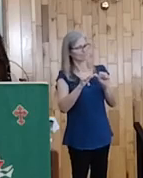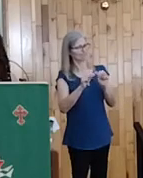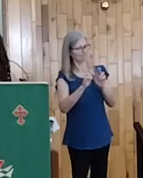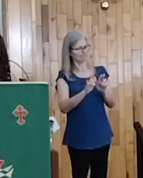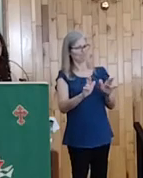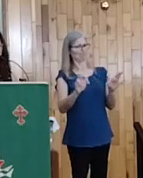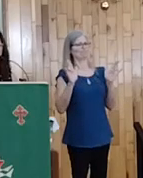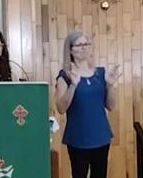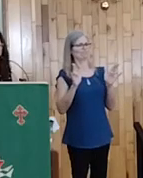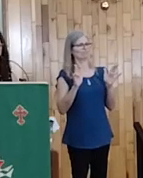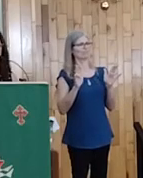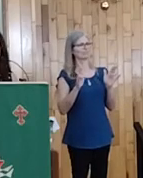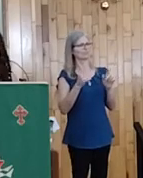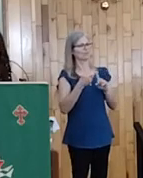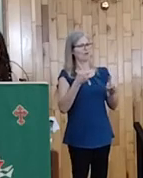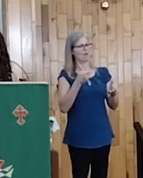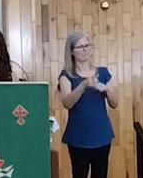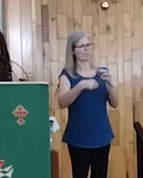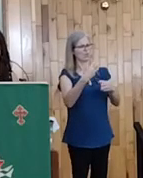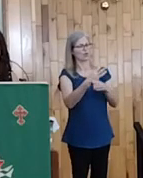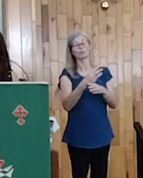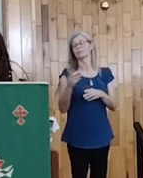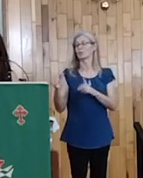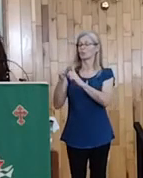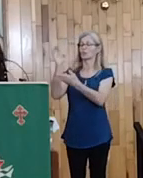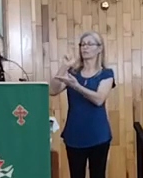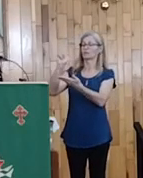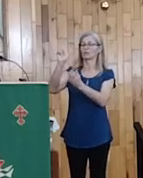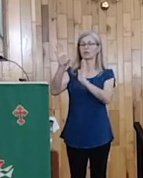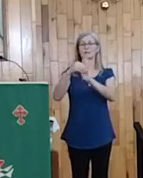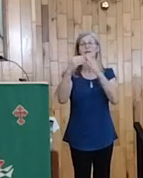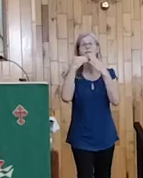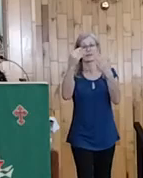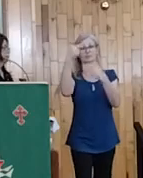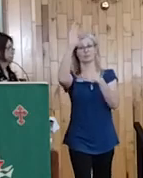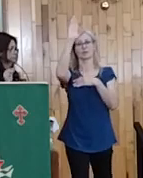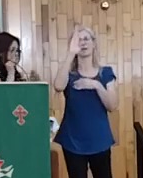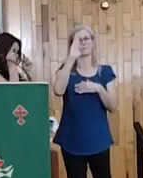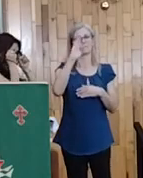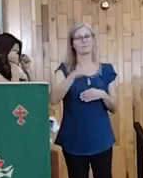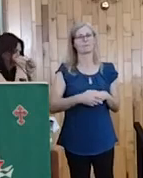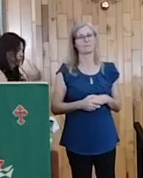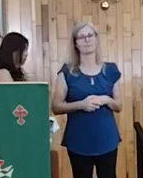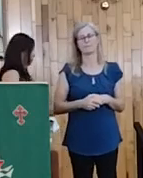world. The word of the Lord. Thanks be to God.